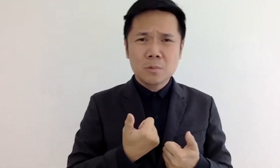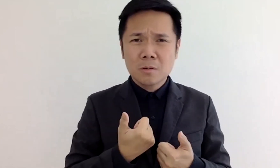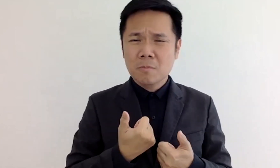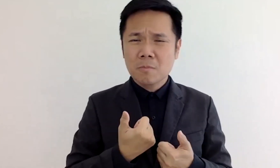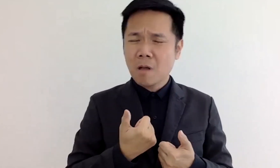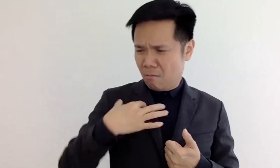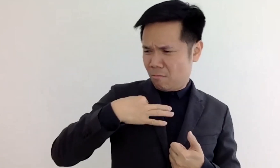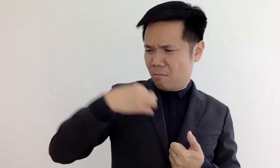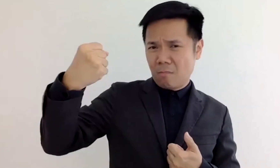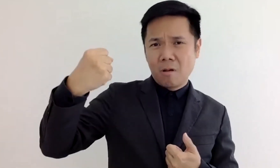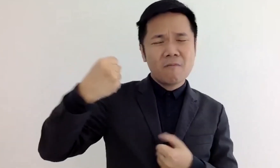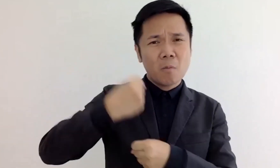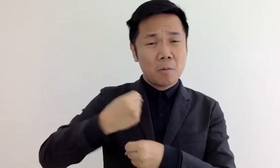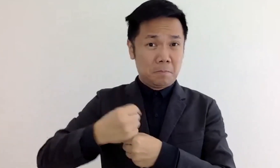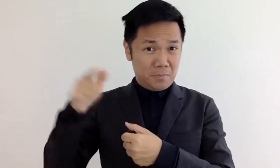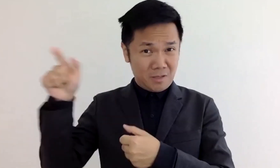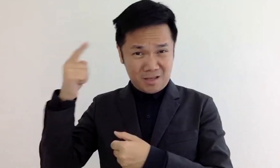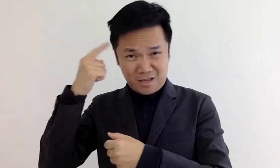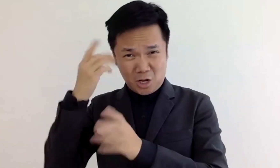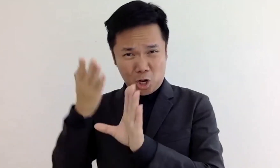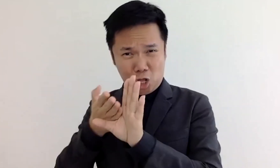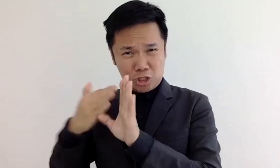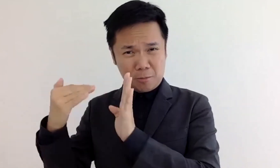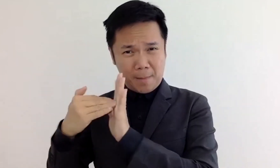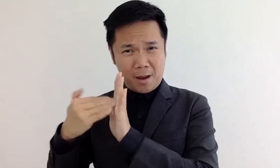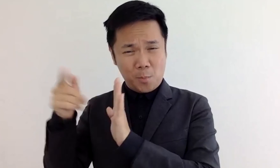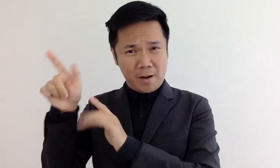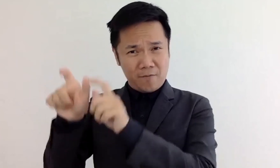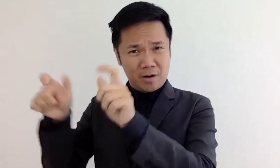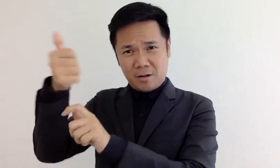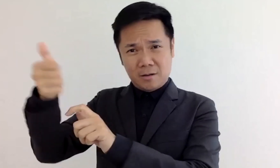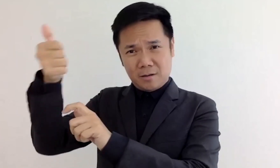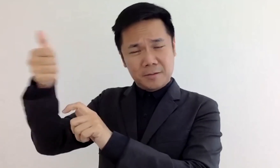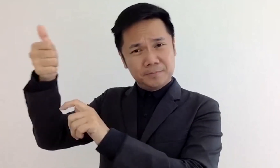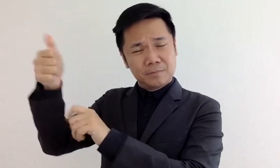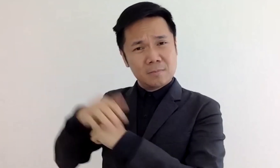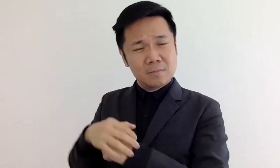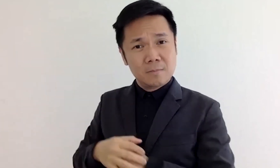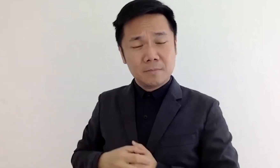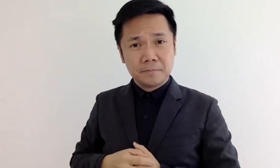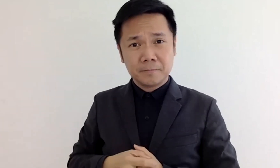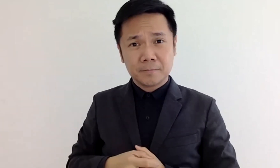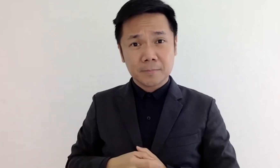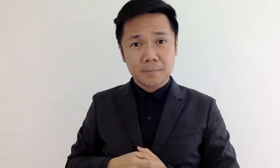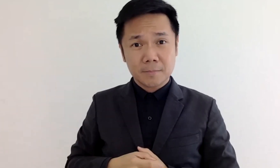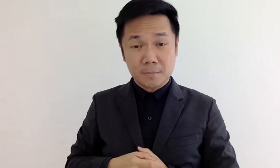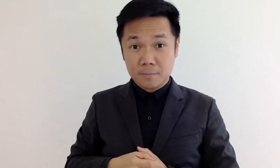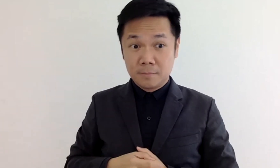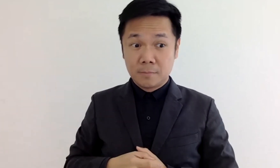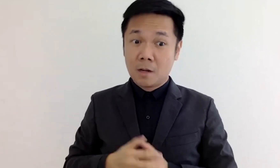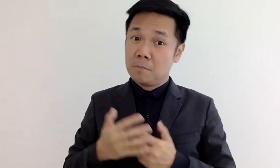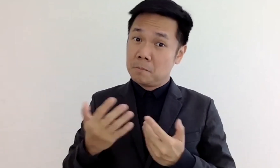can be psychological of e- of our employers and our